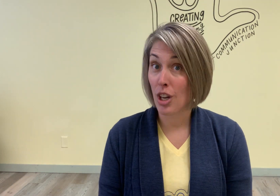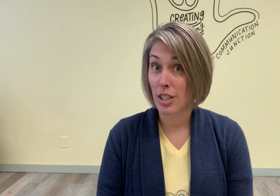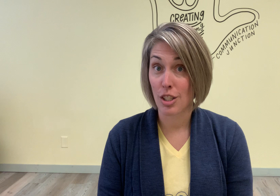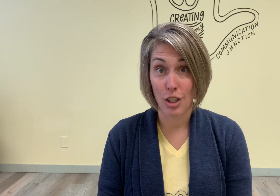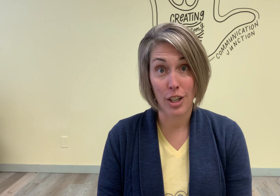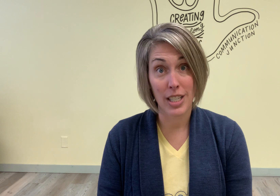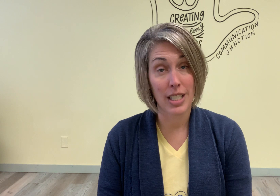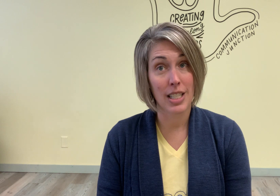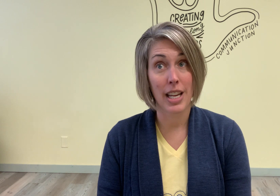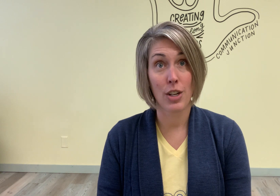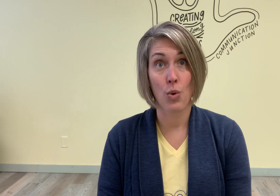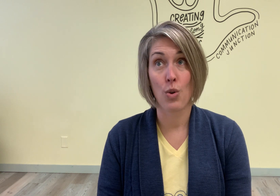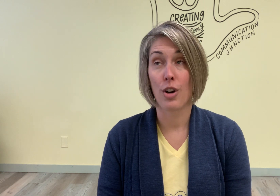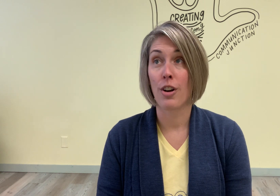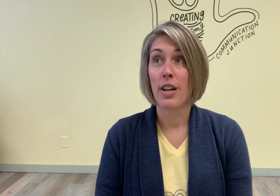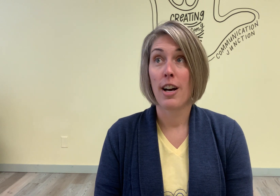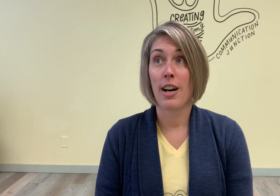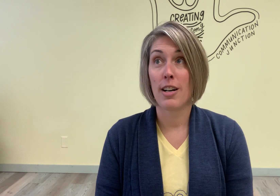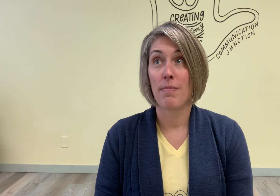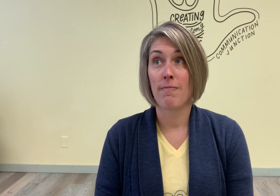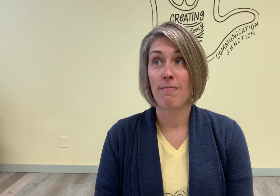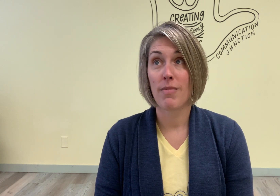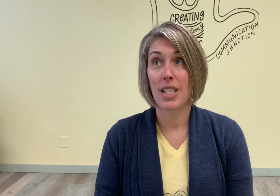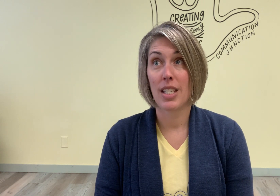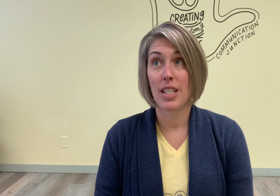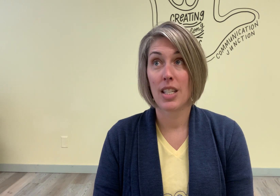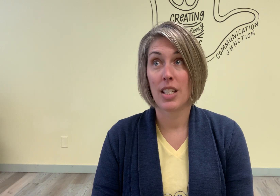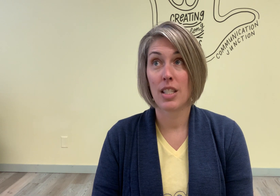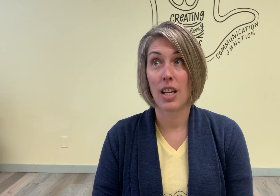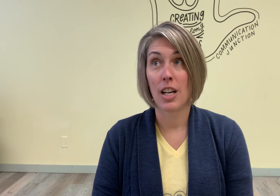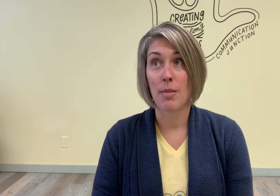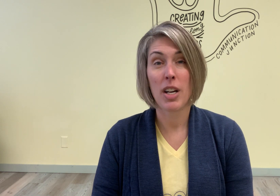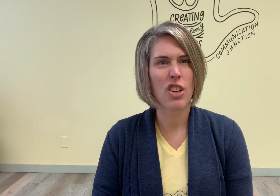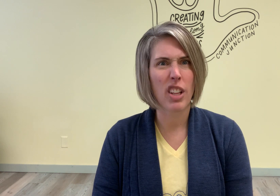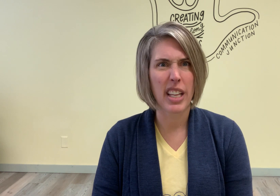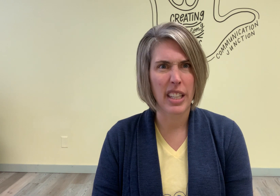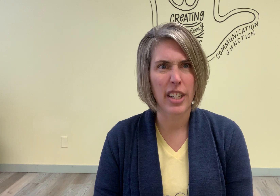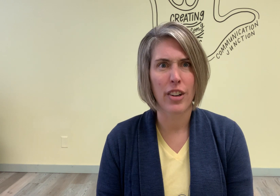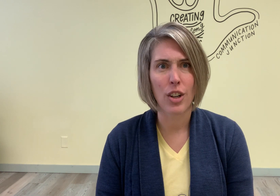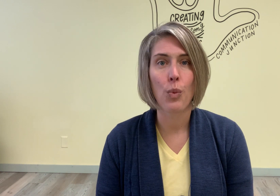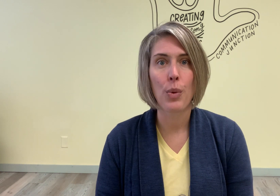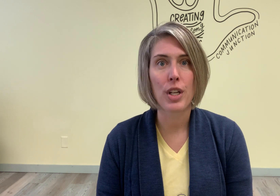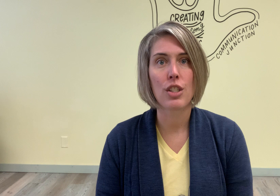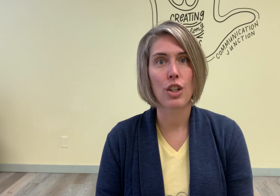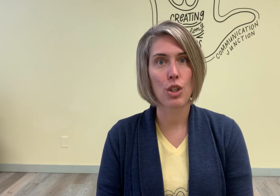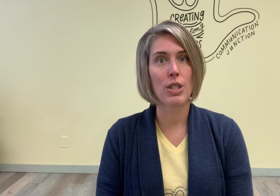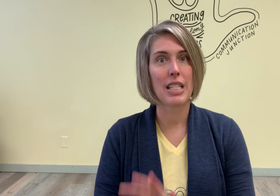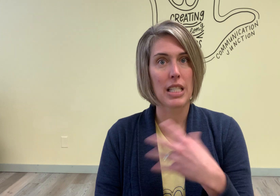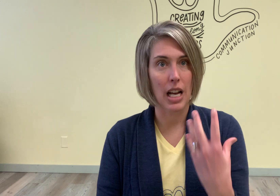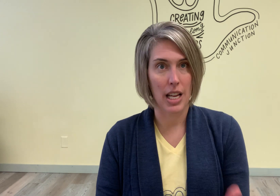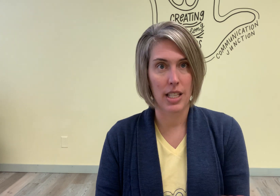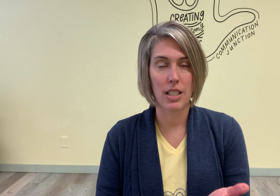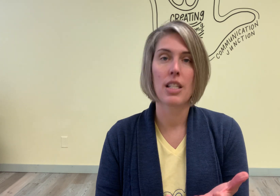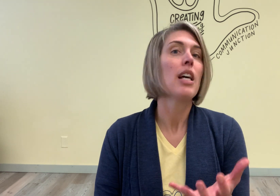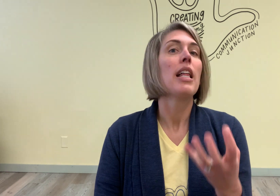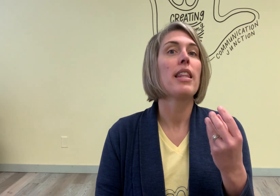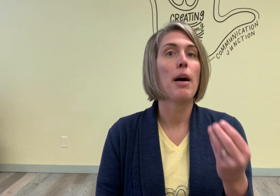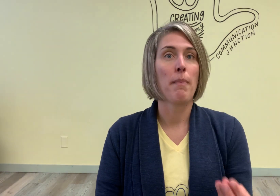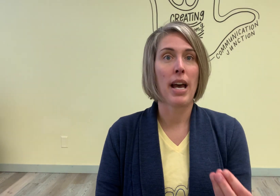just starting to sign or is under like a year, we want to start using signs that